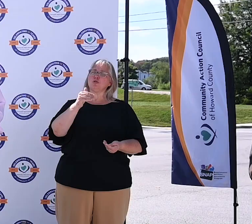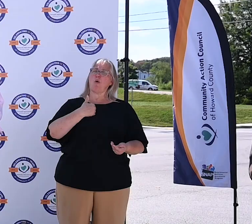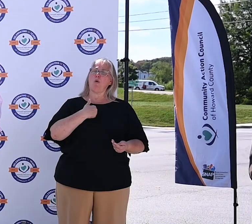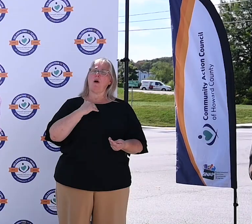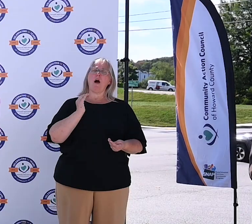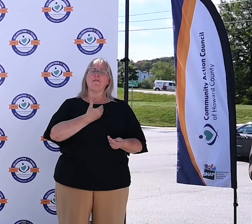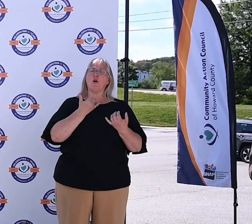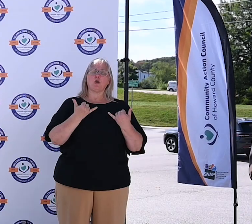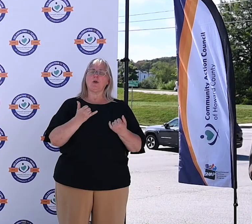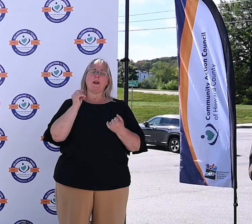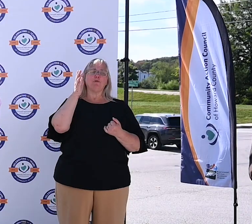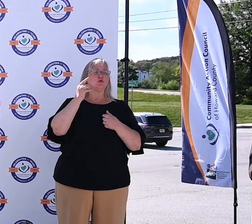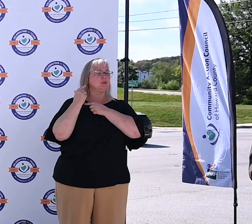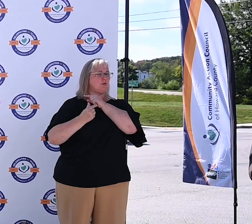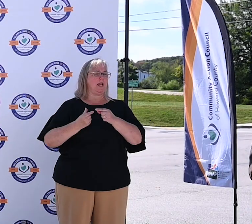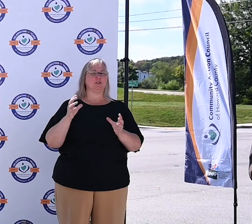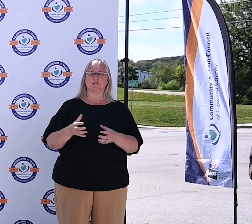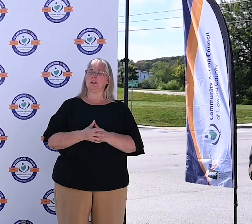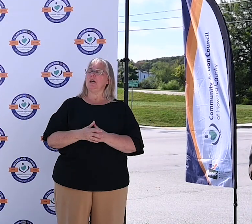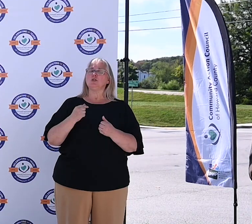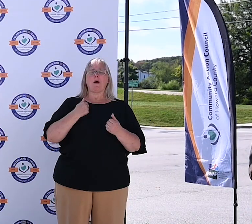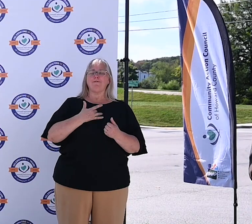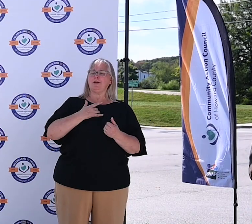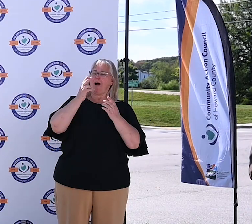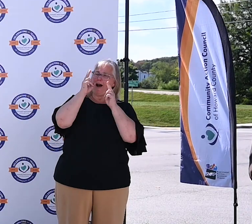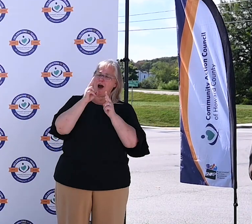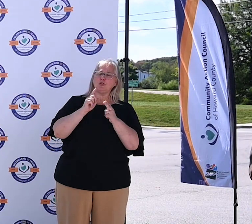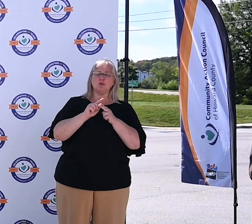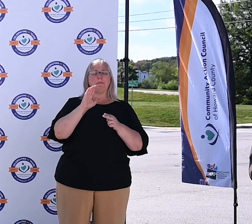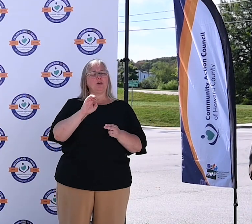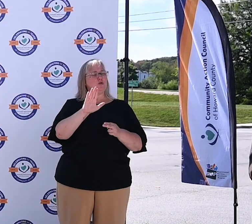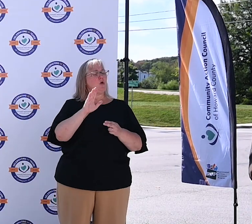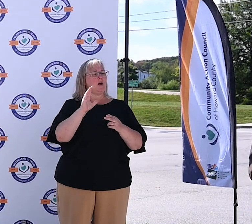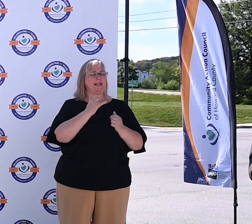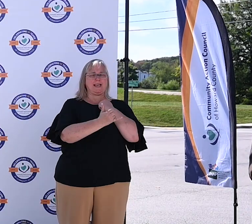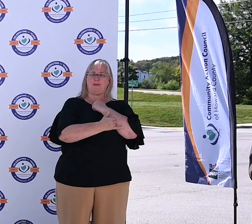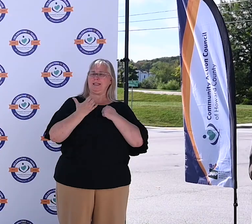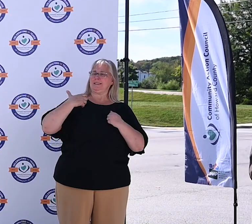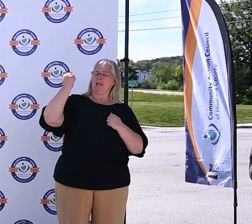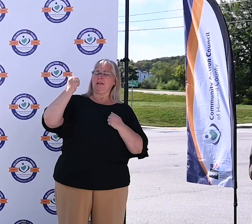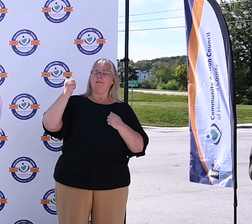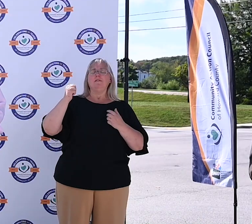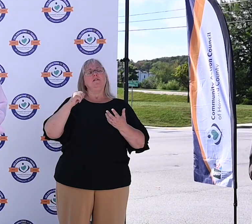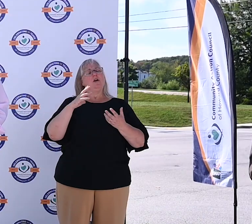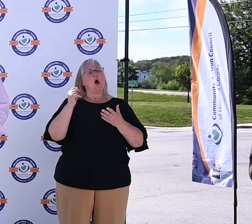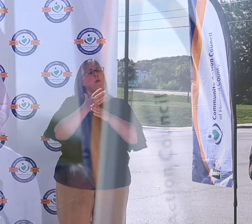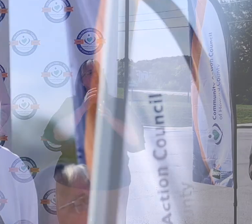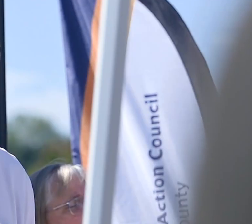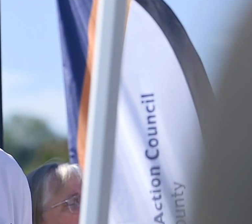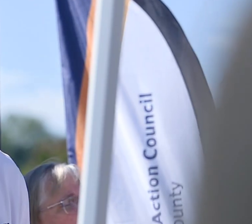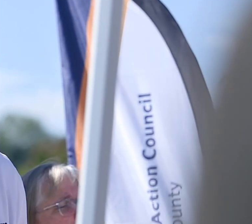our current and future generations. And so I'm so honored to be your county executive, a partner with the Community Action Council,